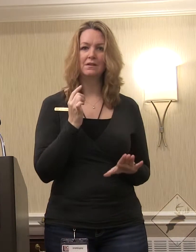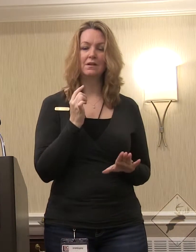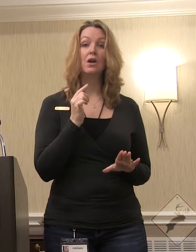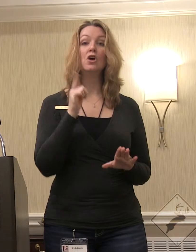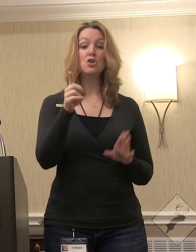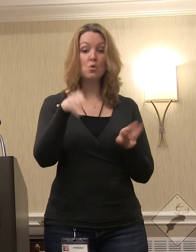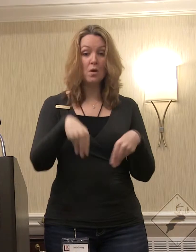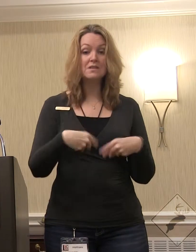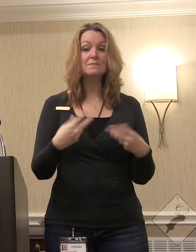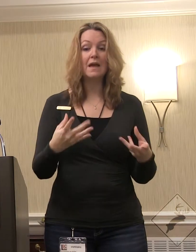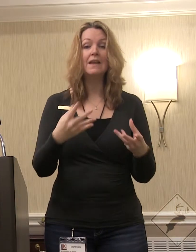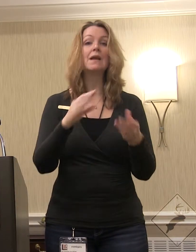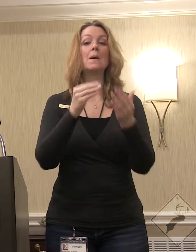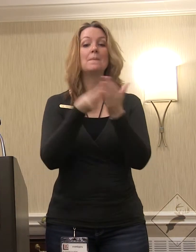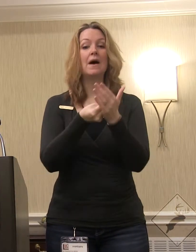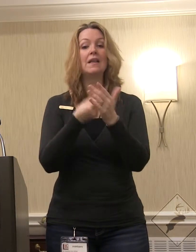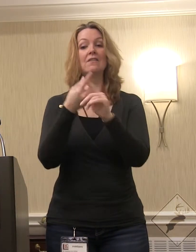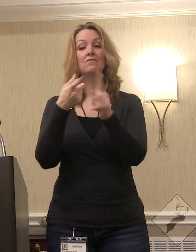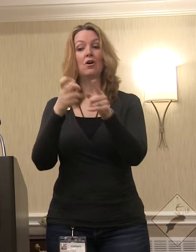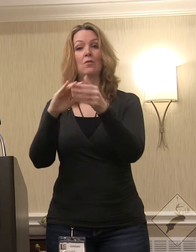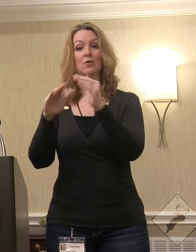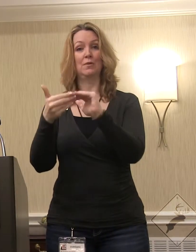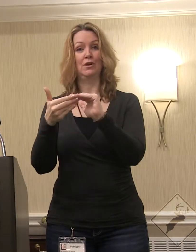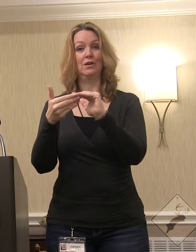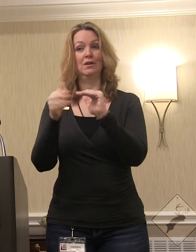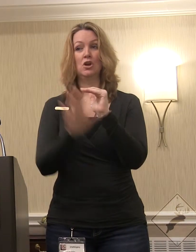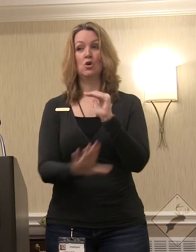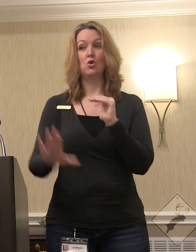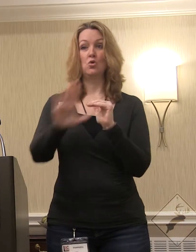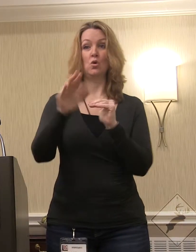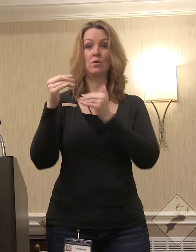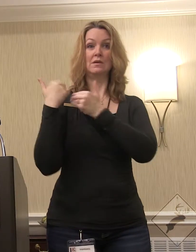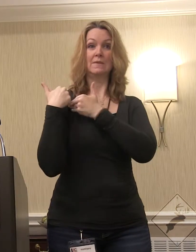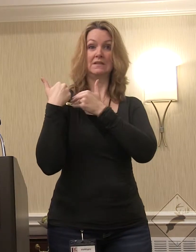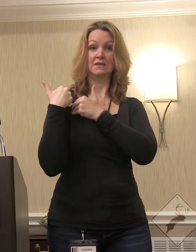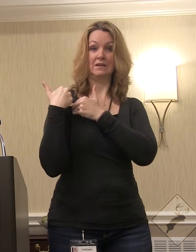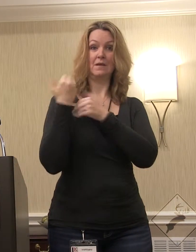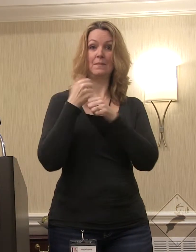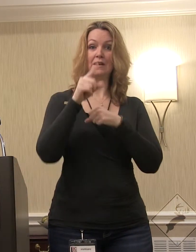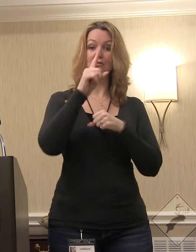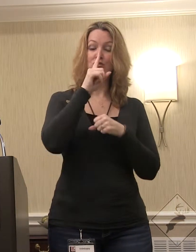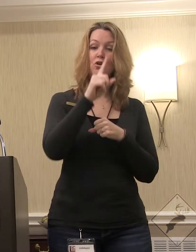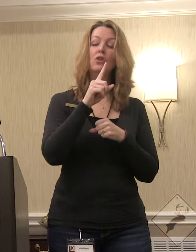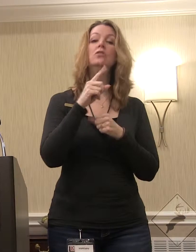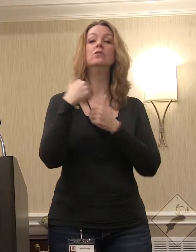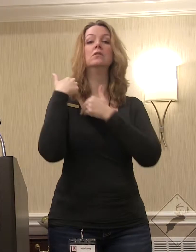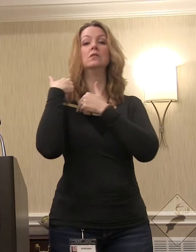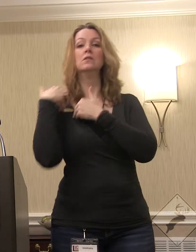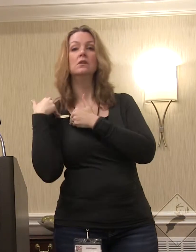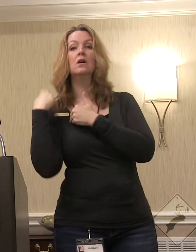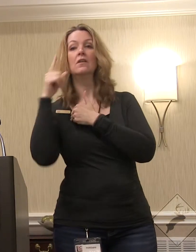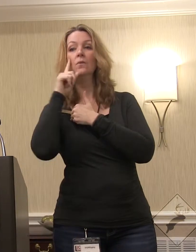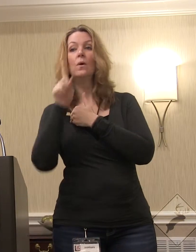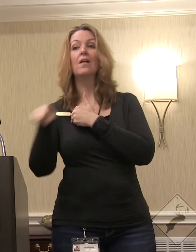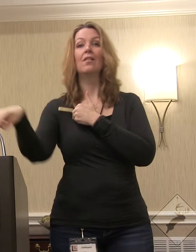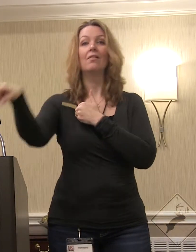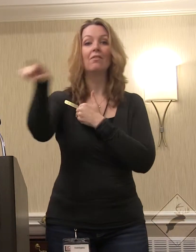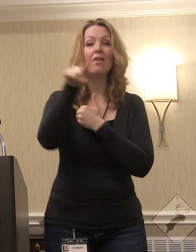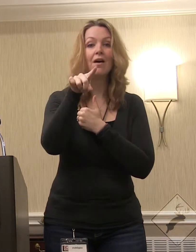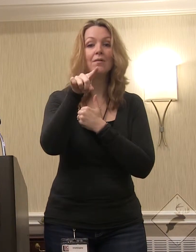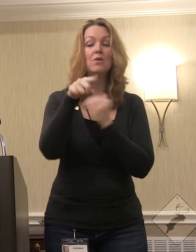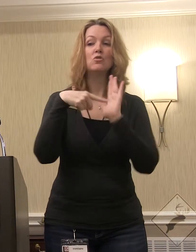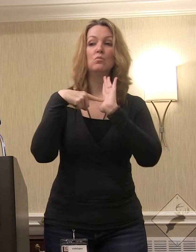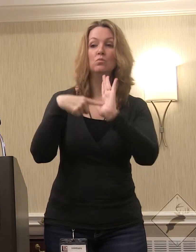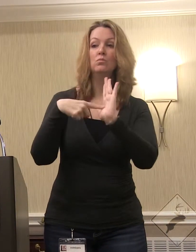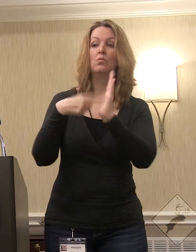money. You have the responsibility to be accountable to the community for the dollars spent.